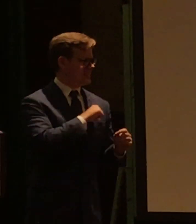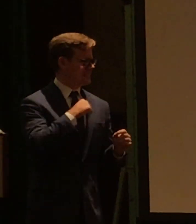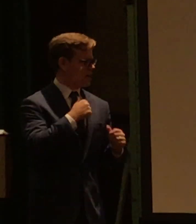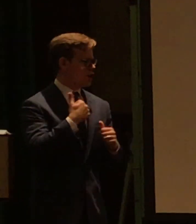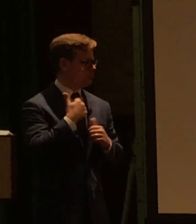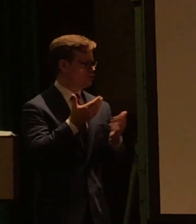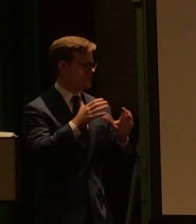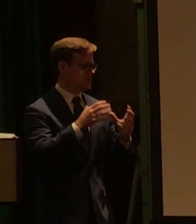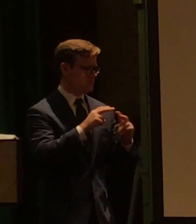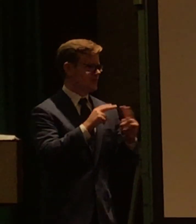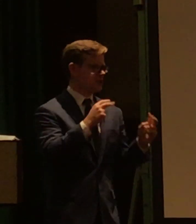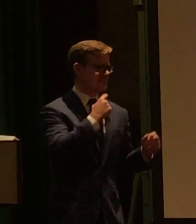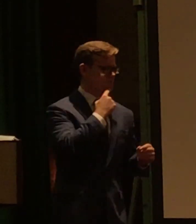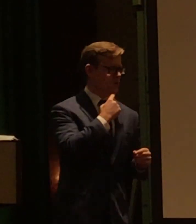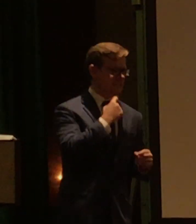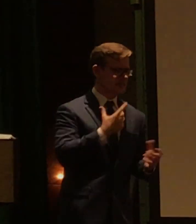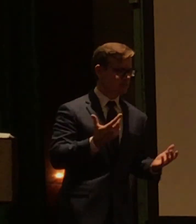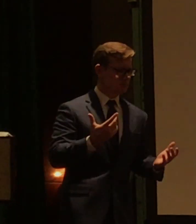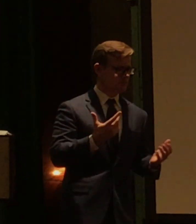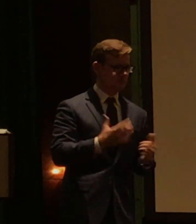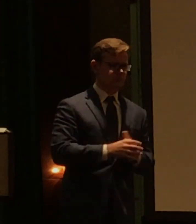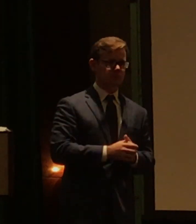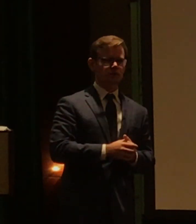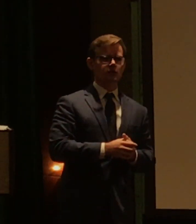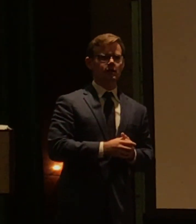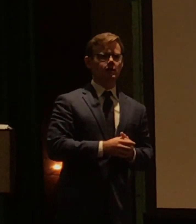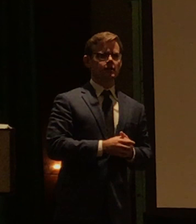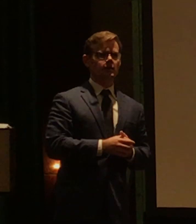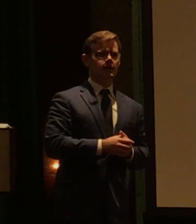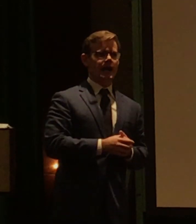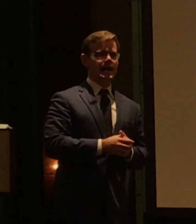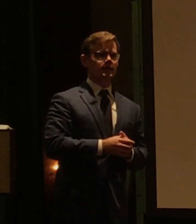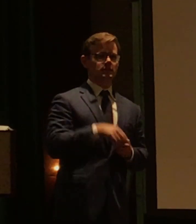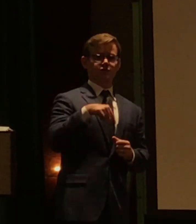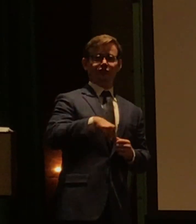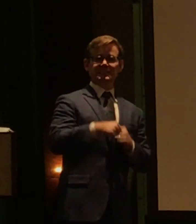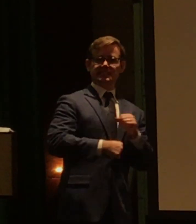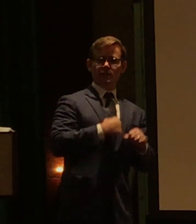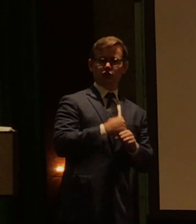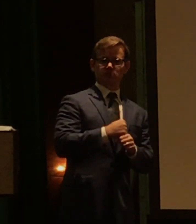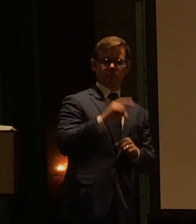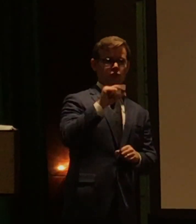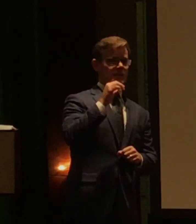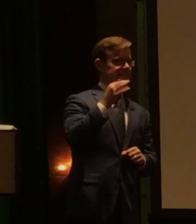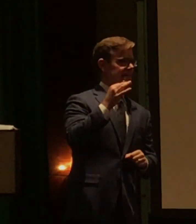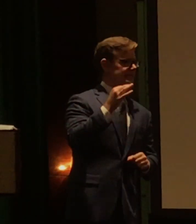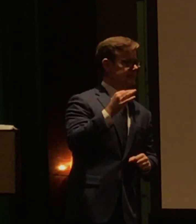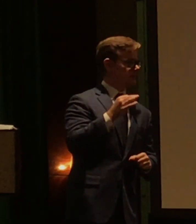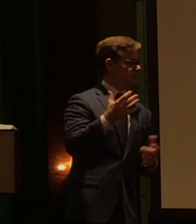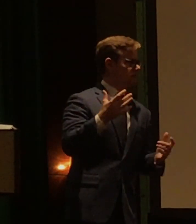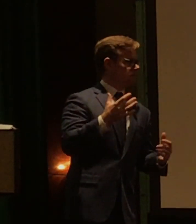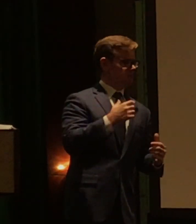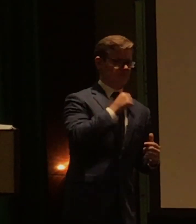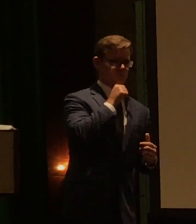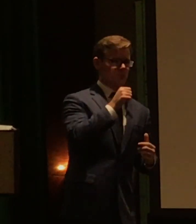So during that meeting, I was really disappointed when I left. And this year, in